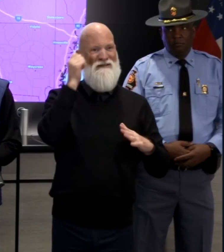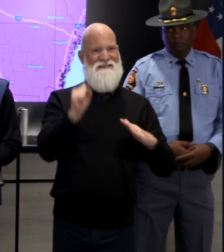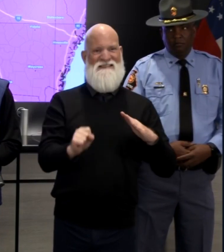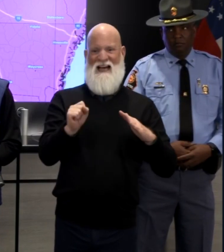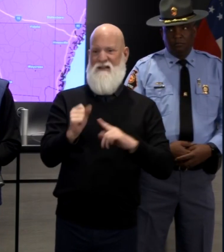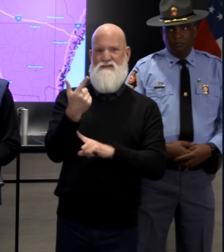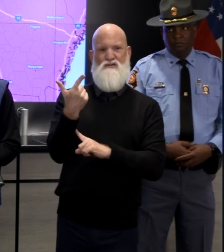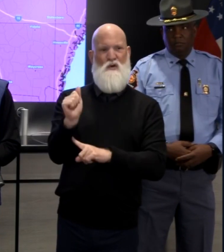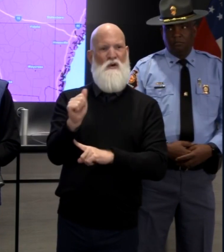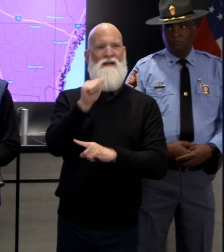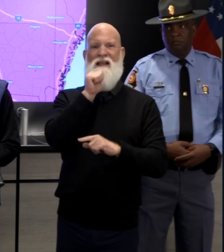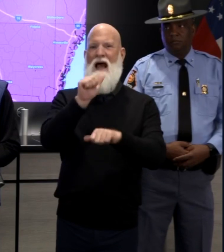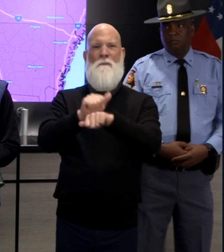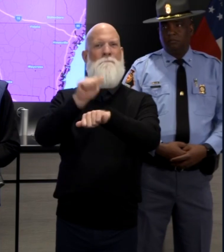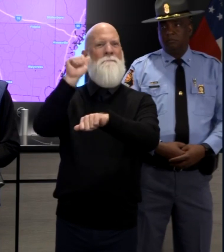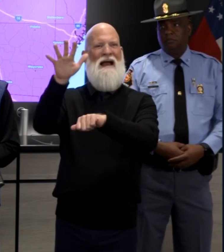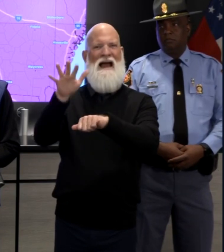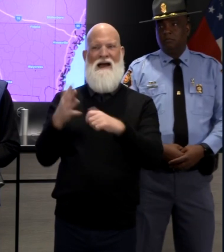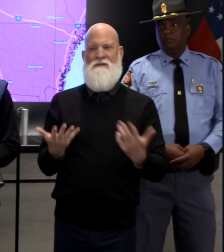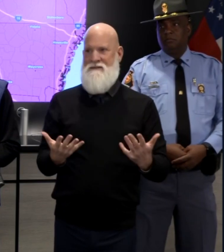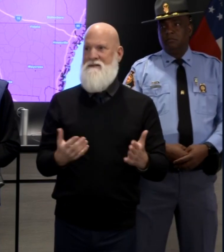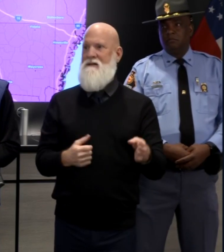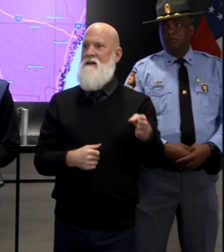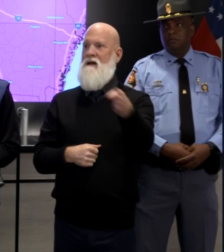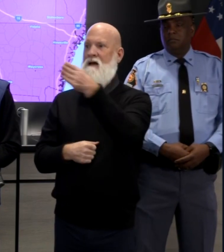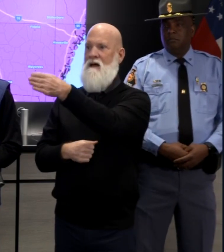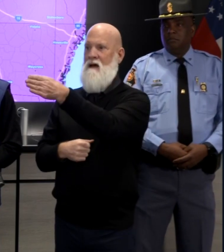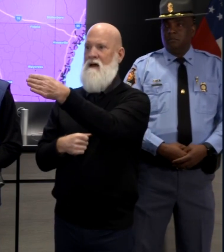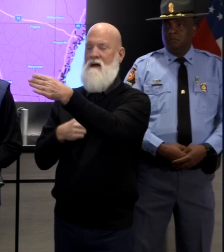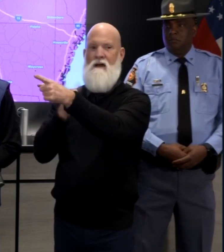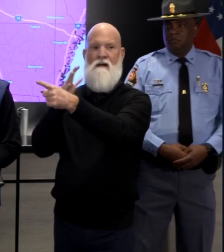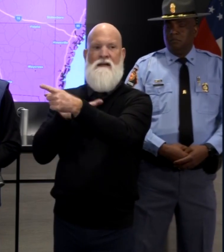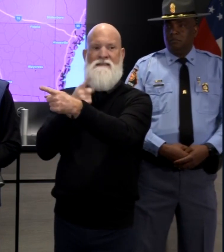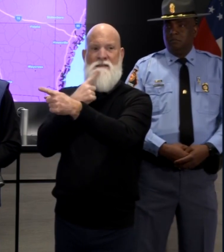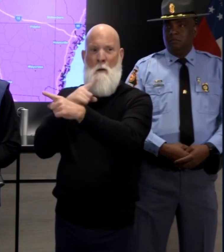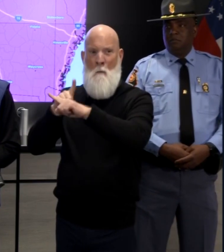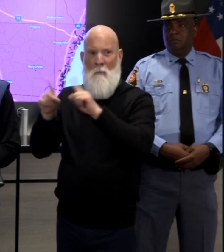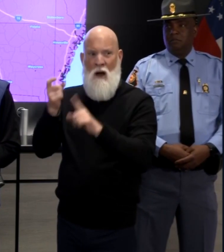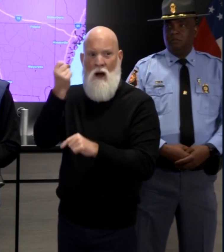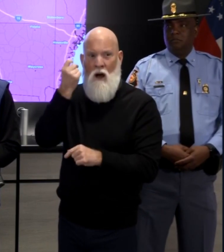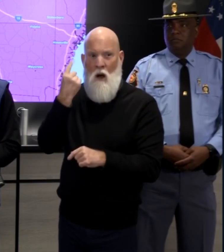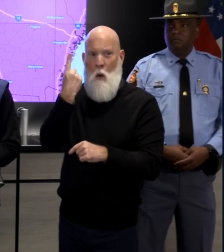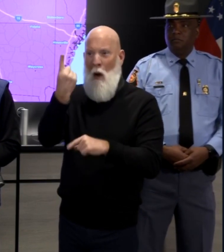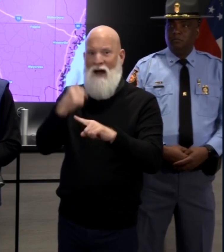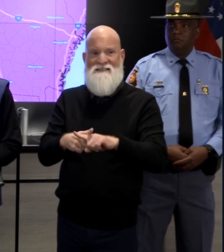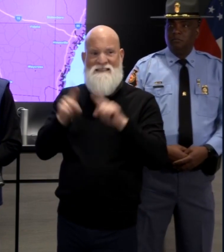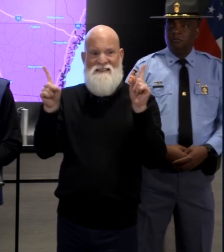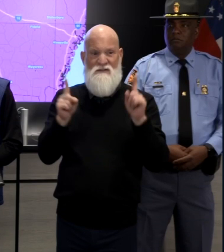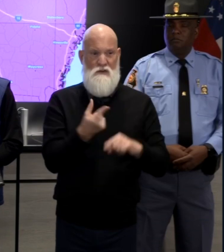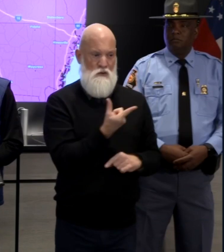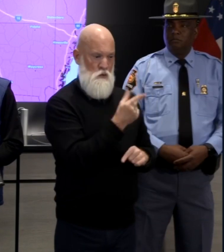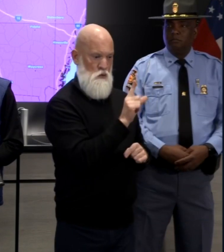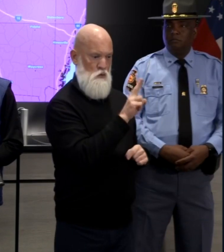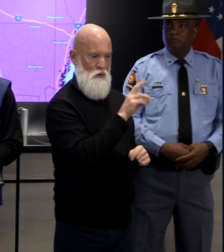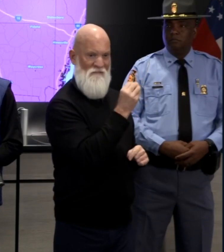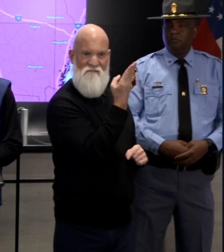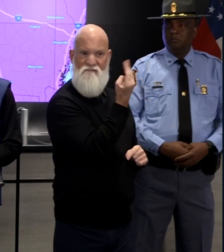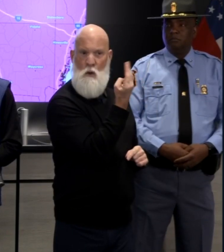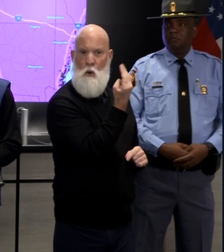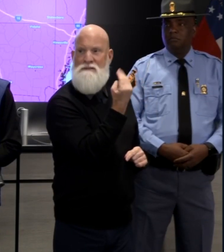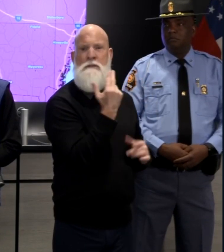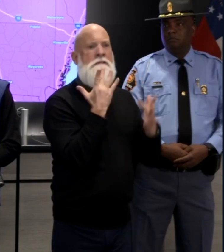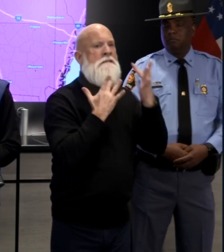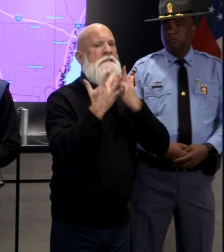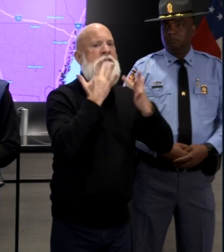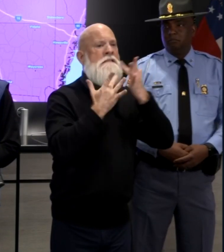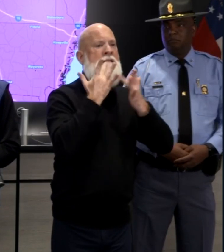you've got exponentially more equipment than you had in 2014, right? But that fuchsia area on the map behind you